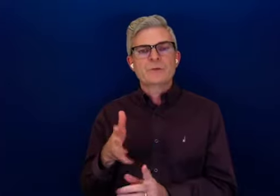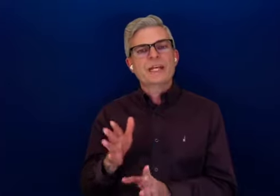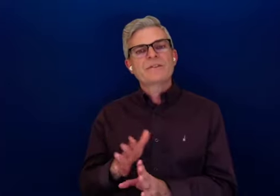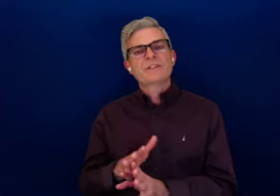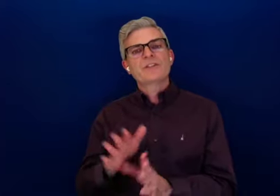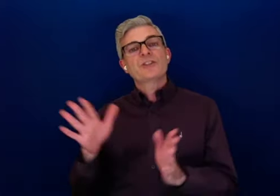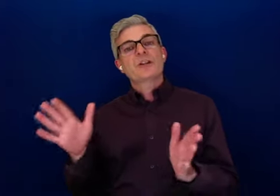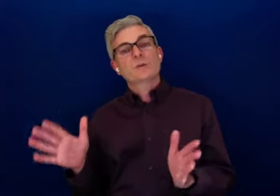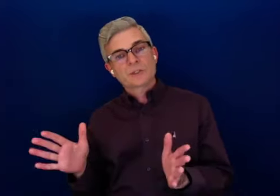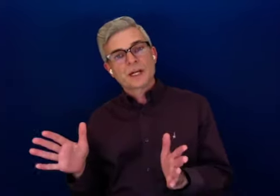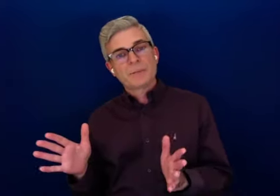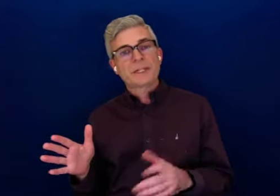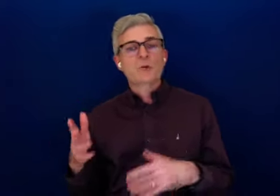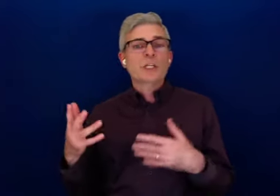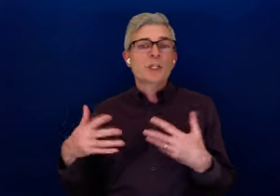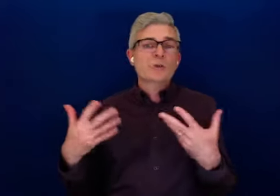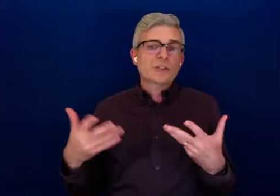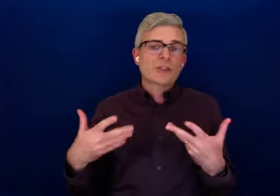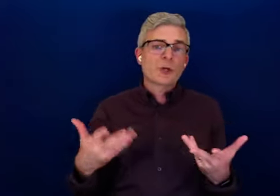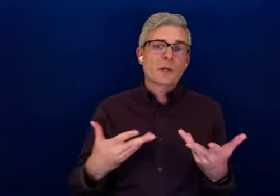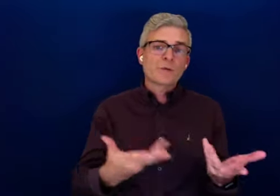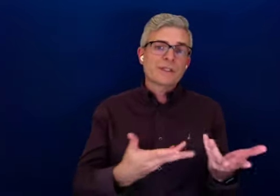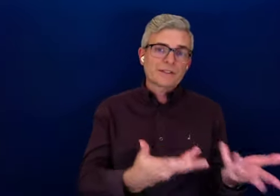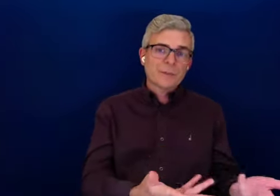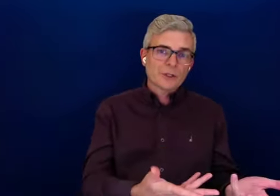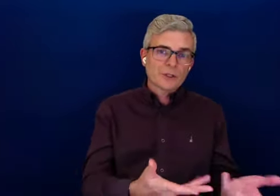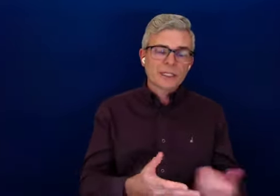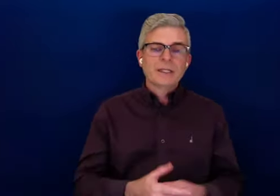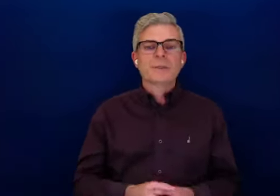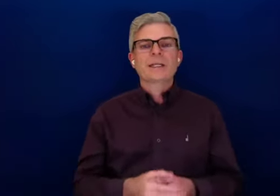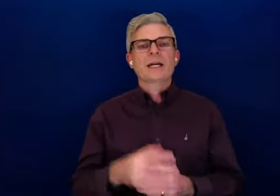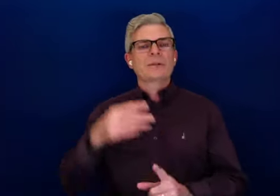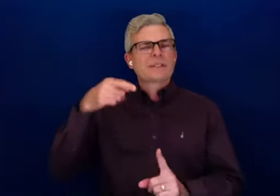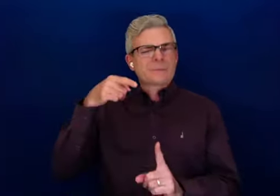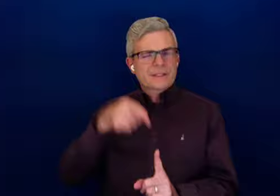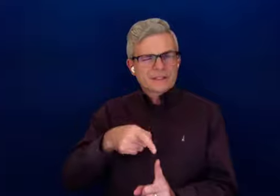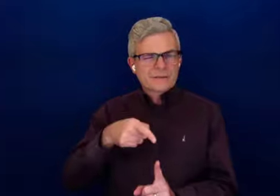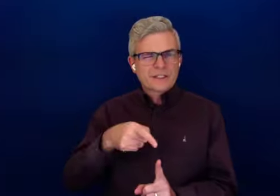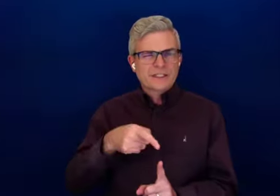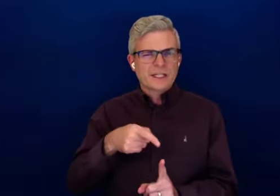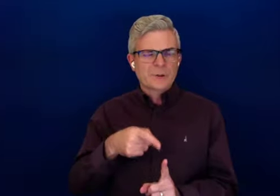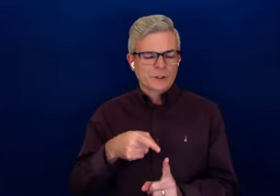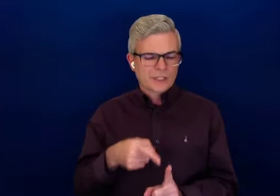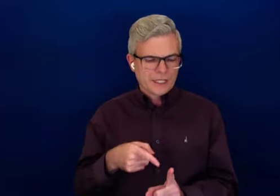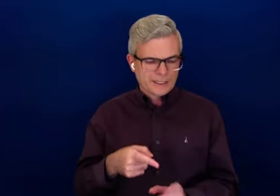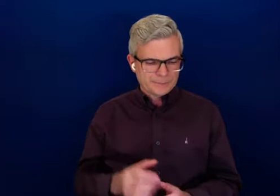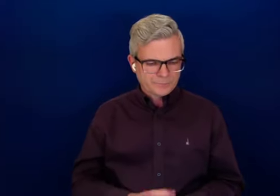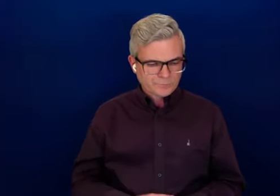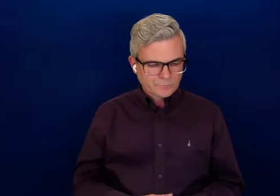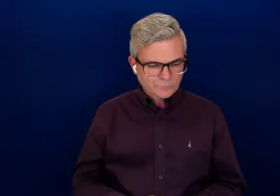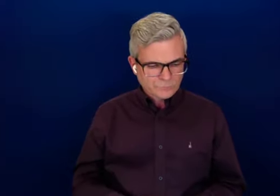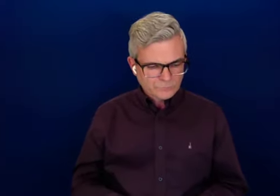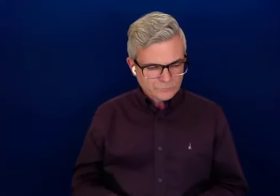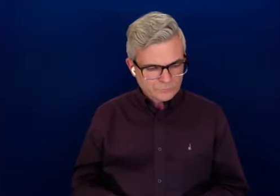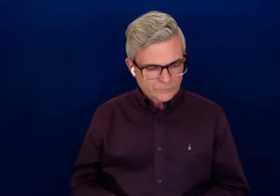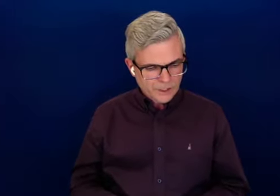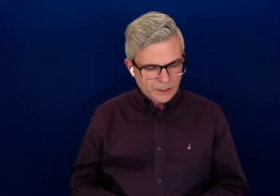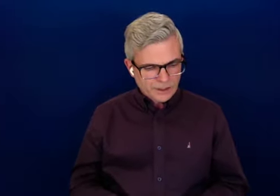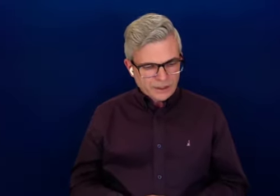You gave us a general time, like we used to go every summer, but now a specific day or a time.